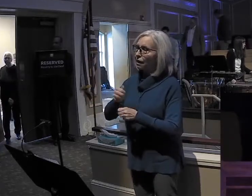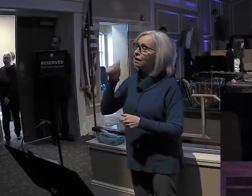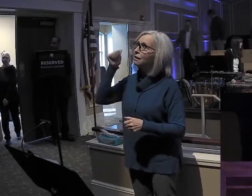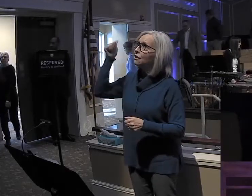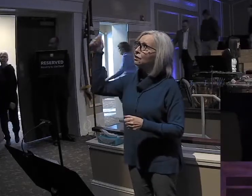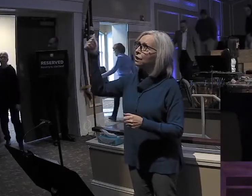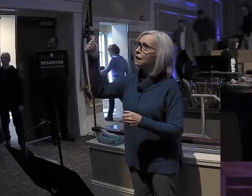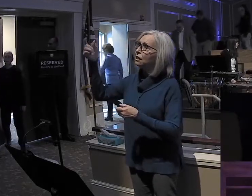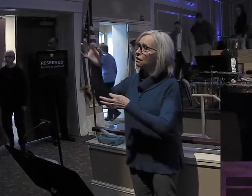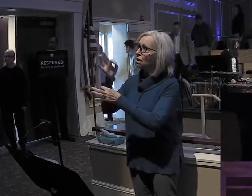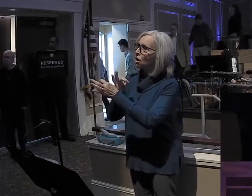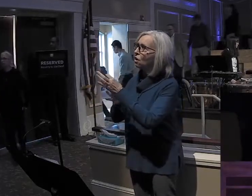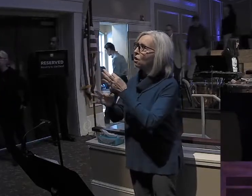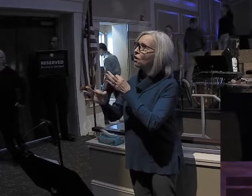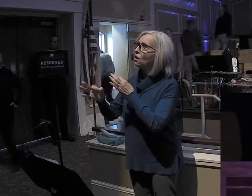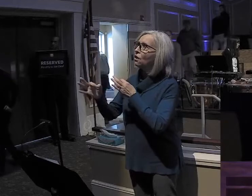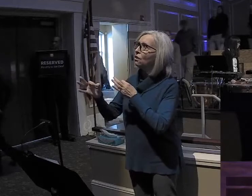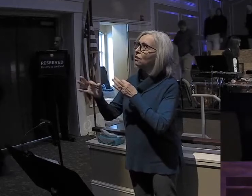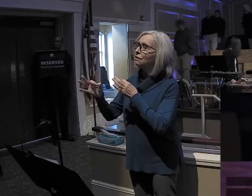his very